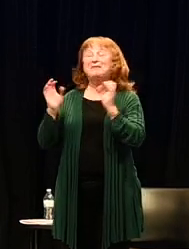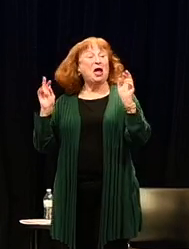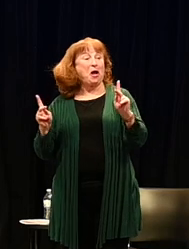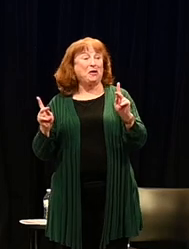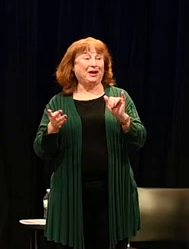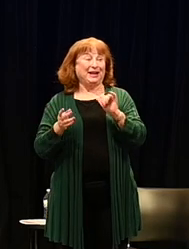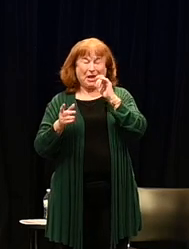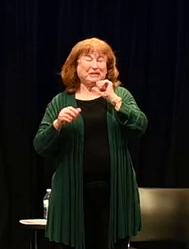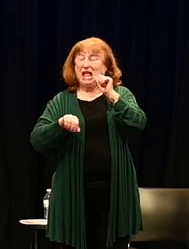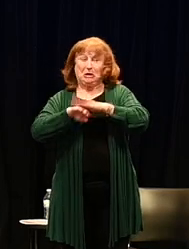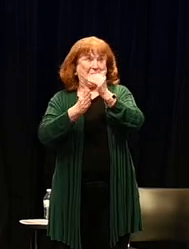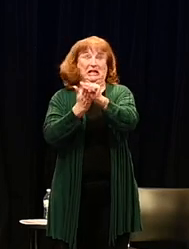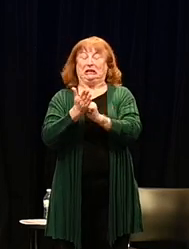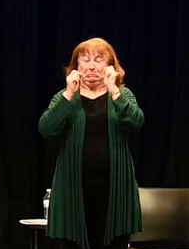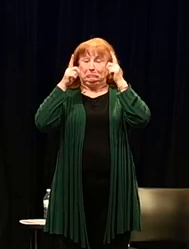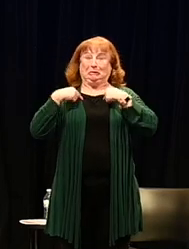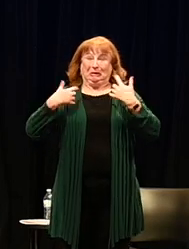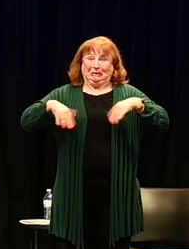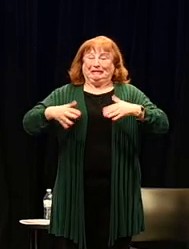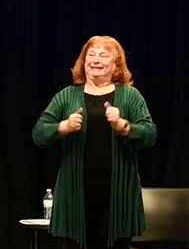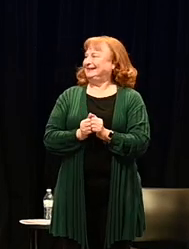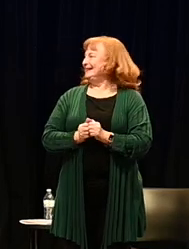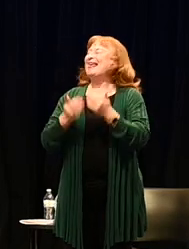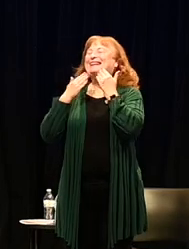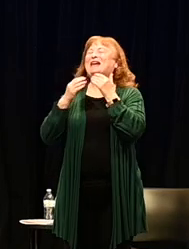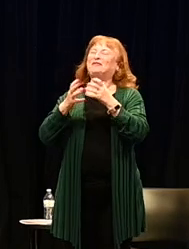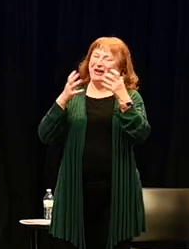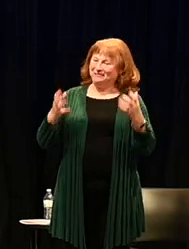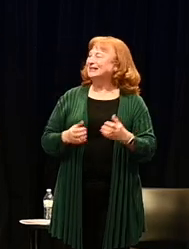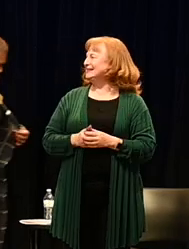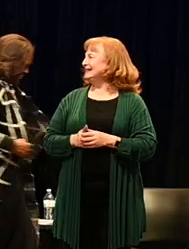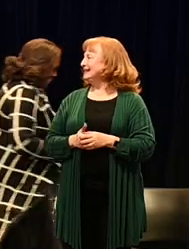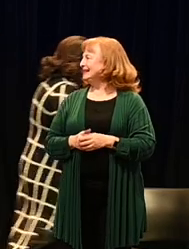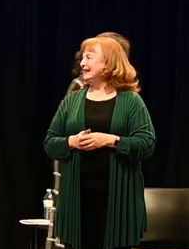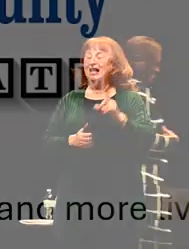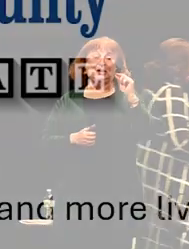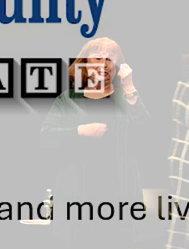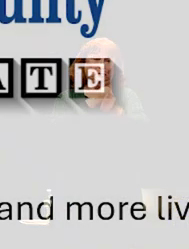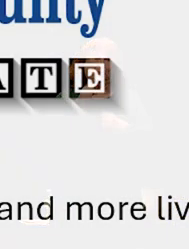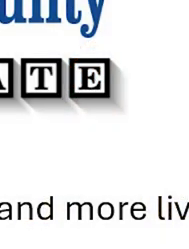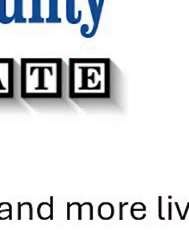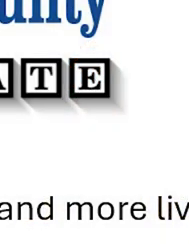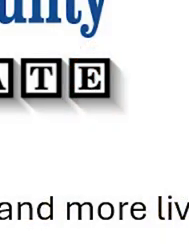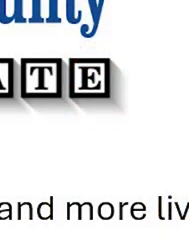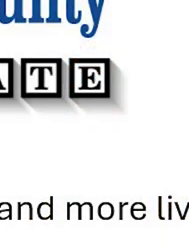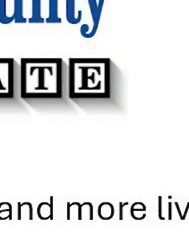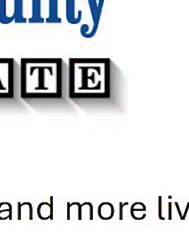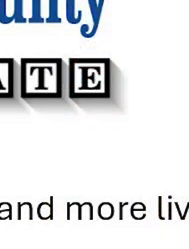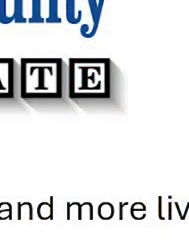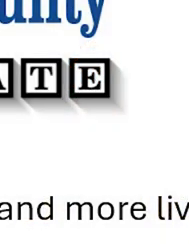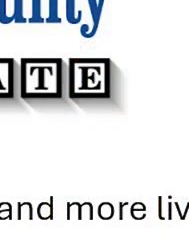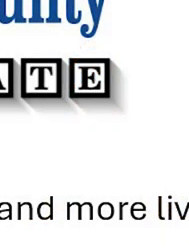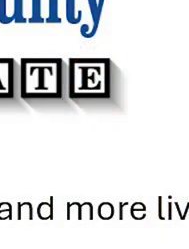Okay, this wasn't on the agenda. Thank you very much. 20 years in Howard County, Office